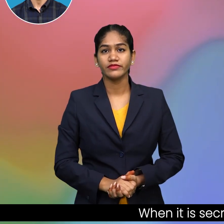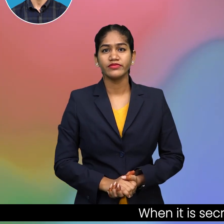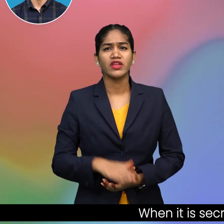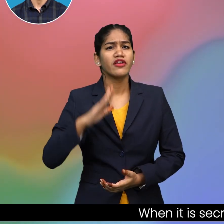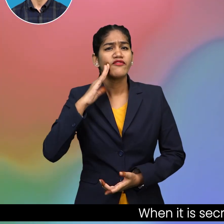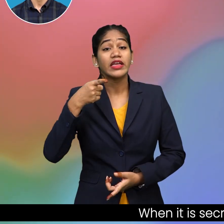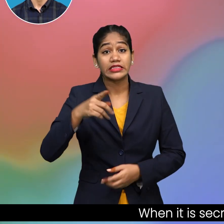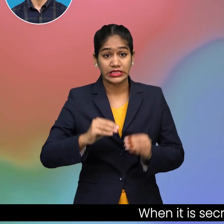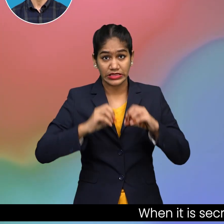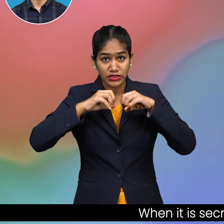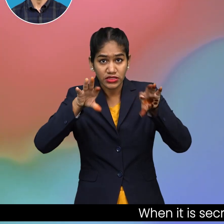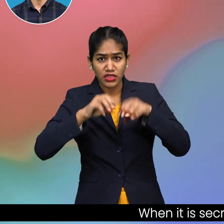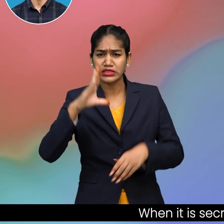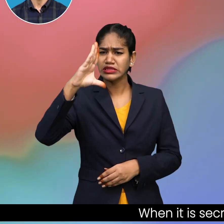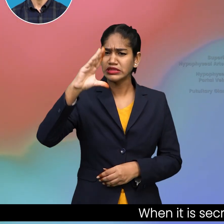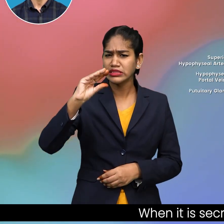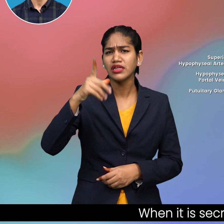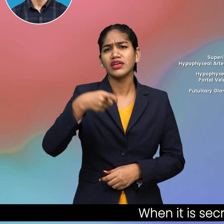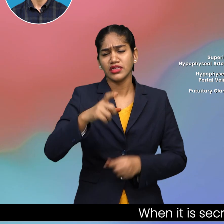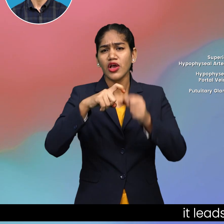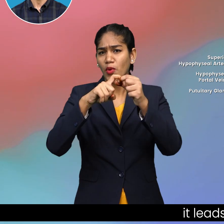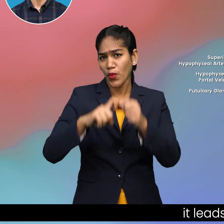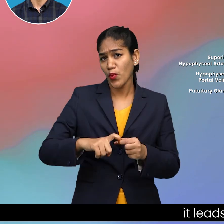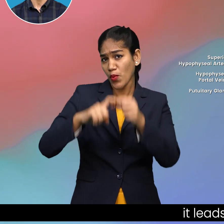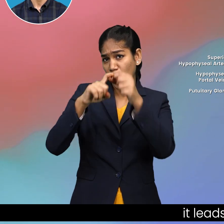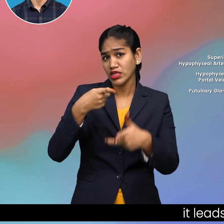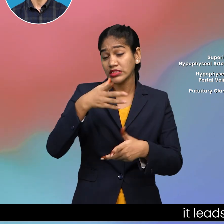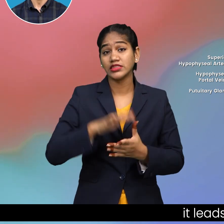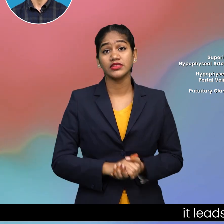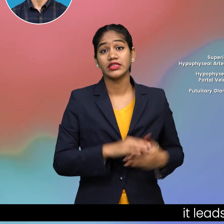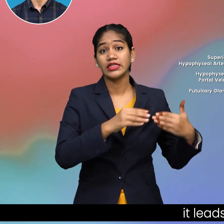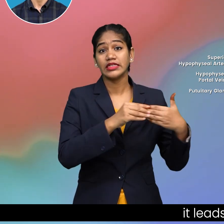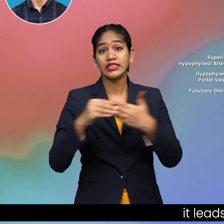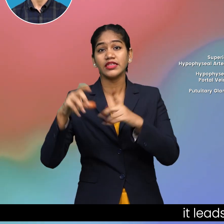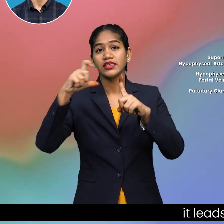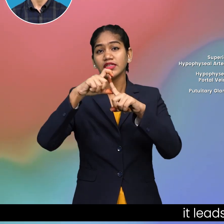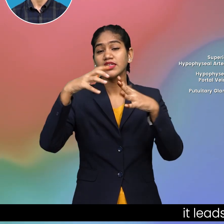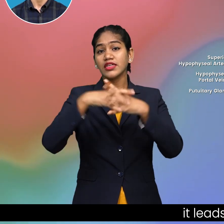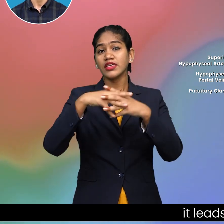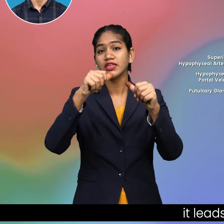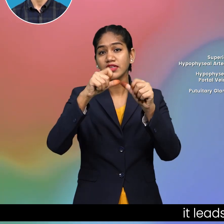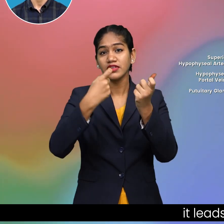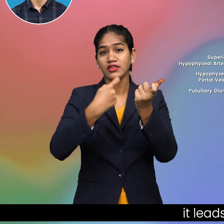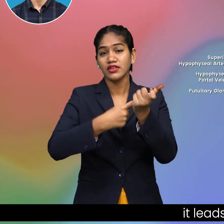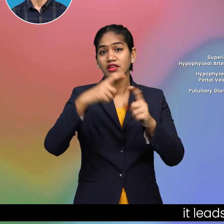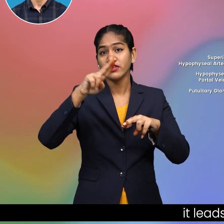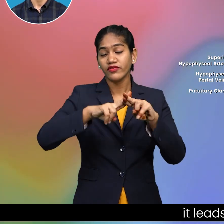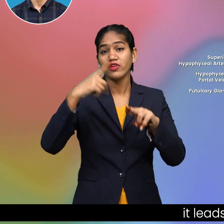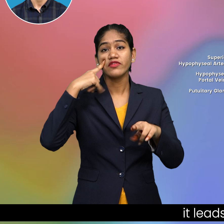When it is secreted in less quantity, it leads to dwarfism.